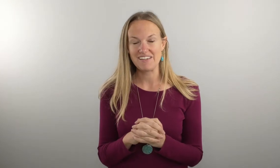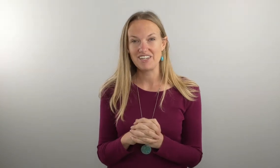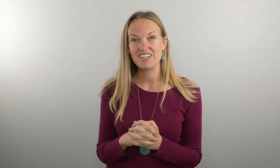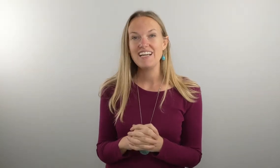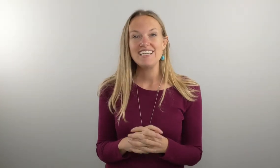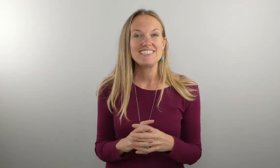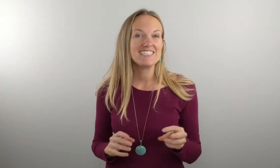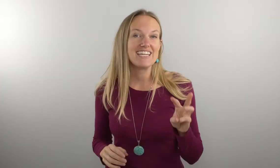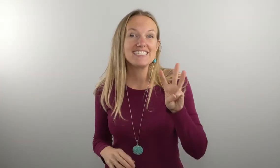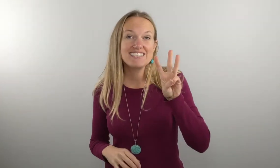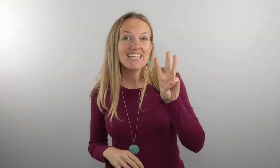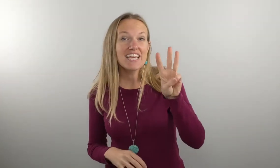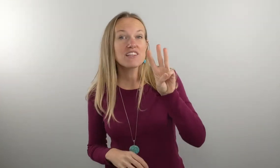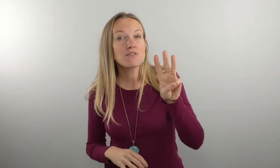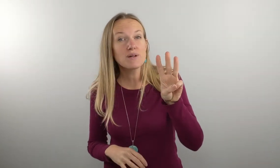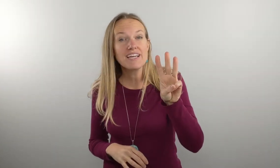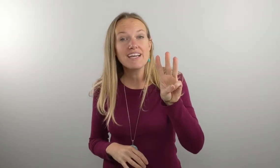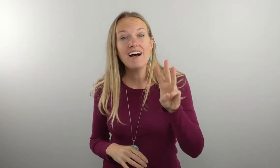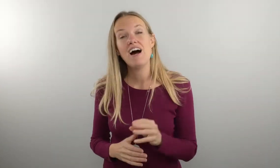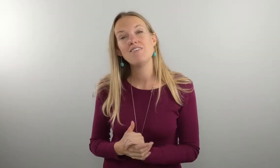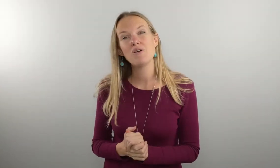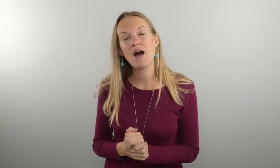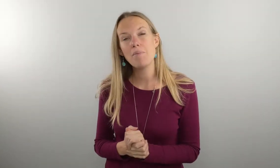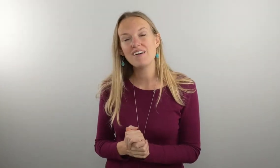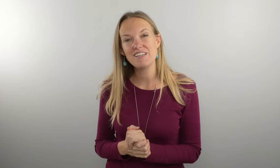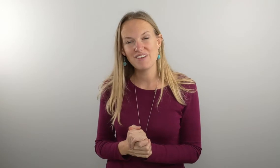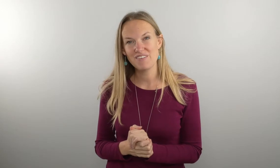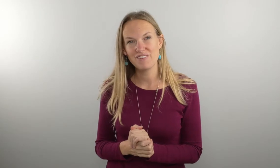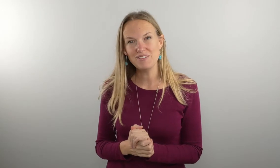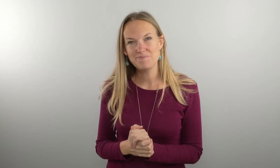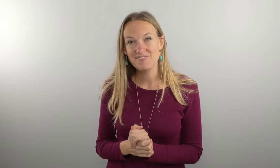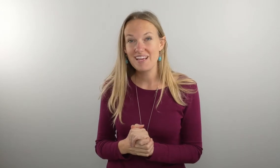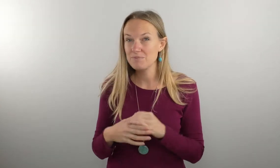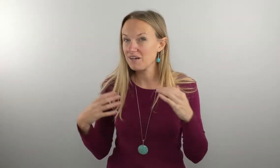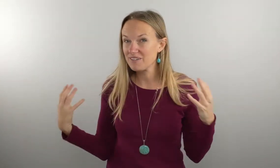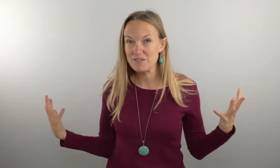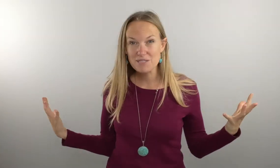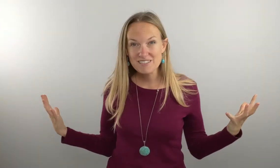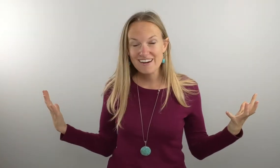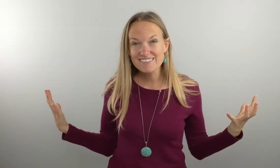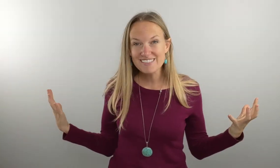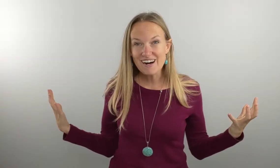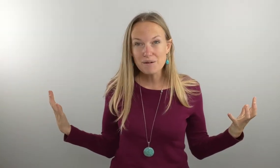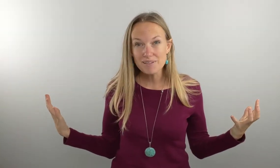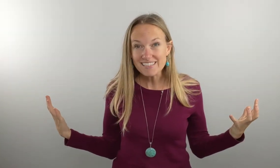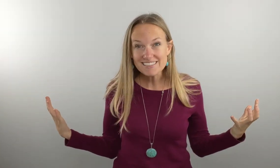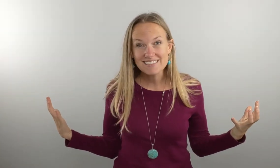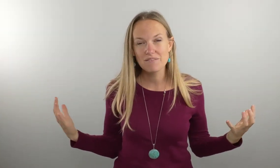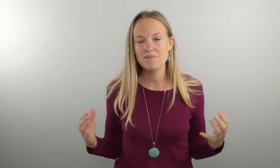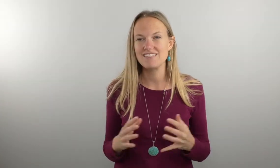Savior. Today is day 3 of O Come All Ye Faithful. It's part of a Christmas Carol song blitz that we've been doing